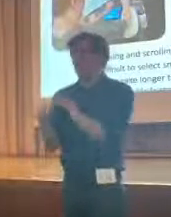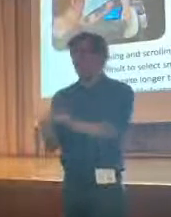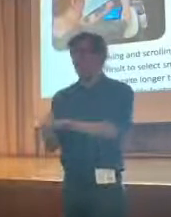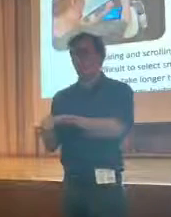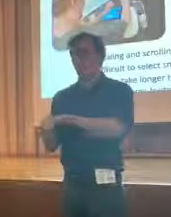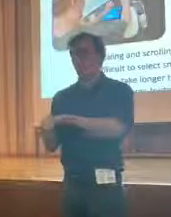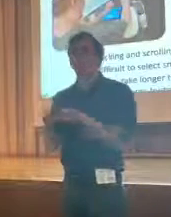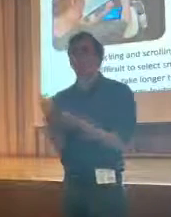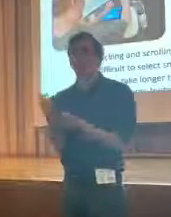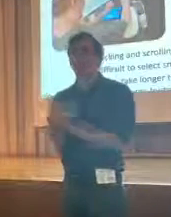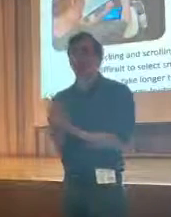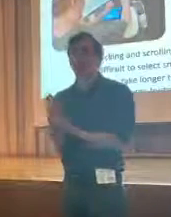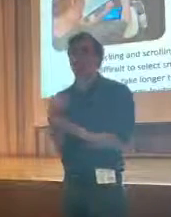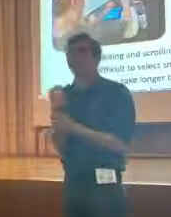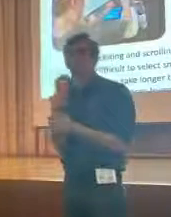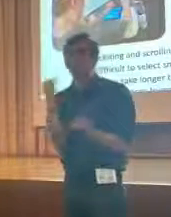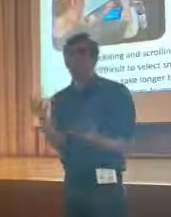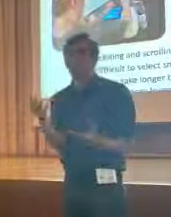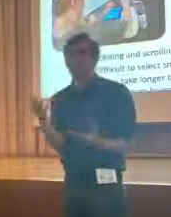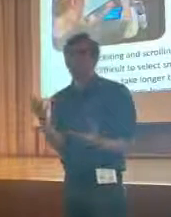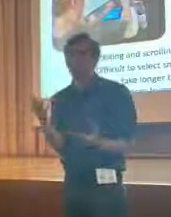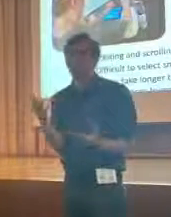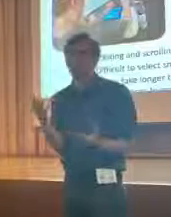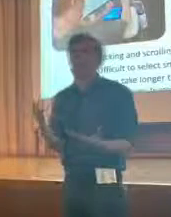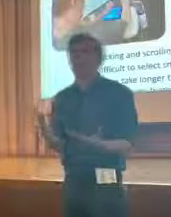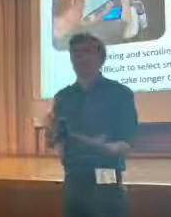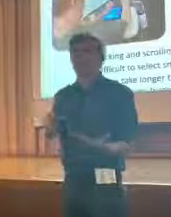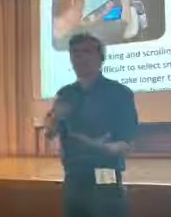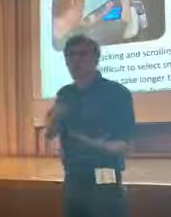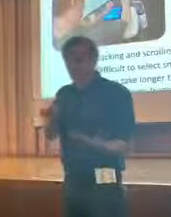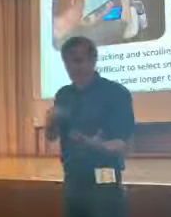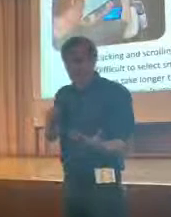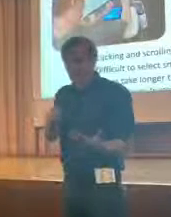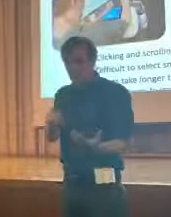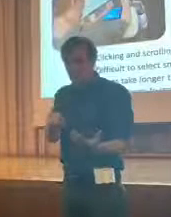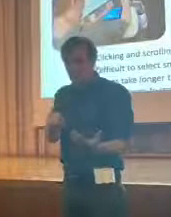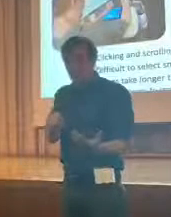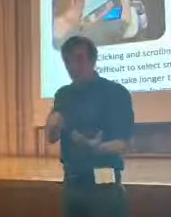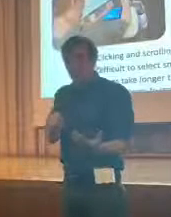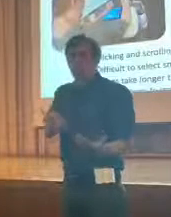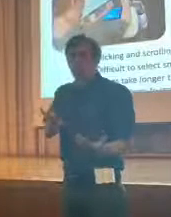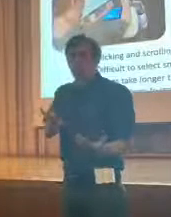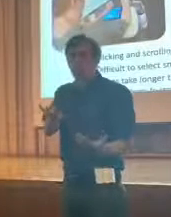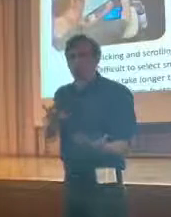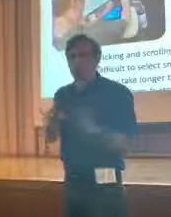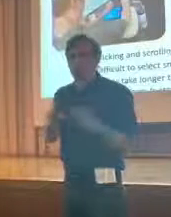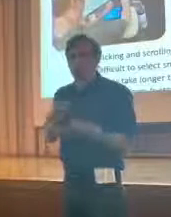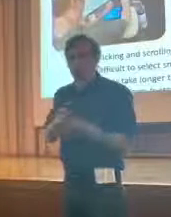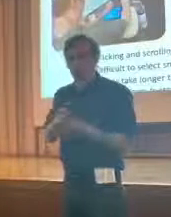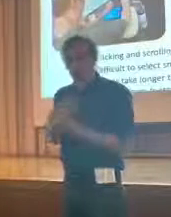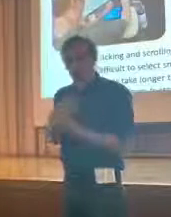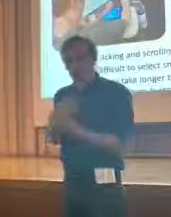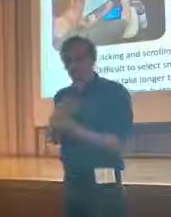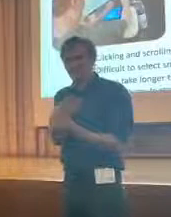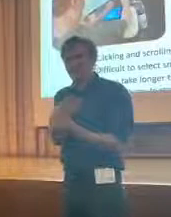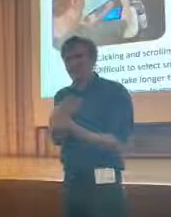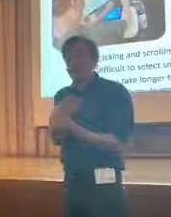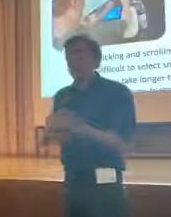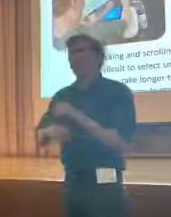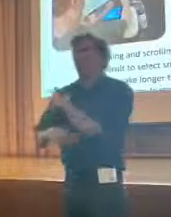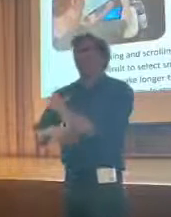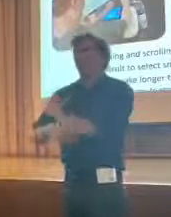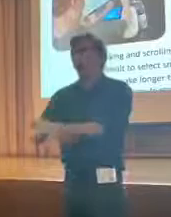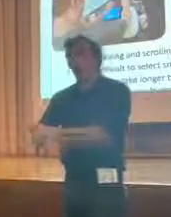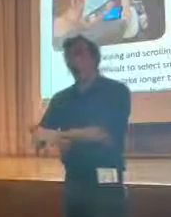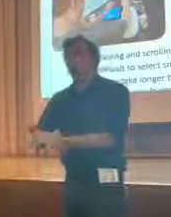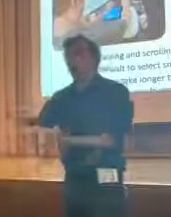scrolling can make him very, very tired. So I know a lot of developers say, I want a clickable site, and I just cringe